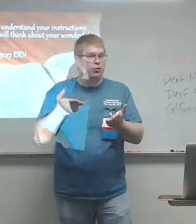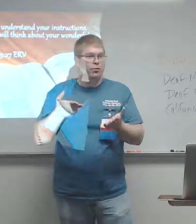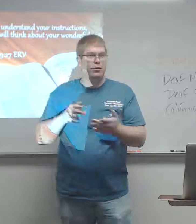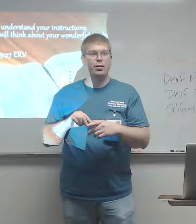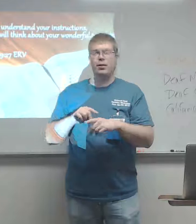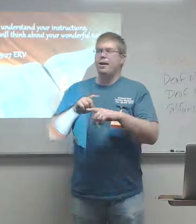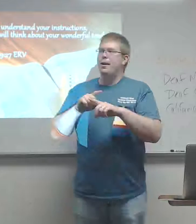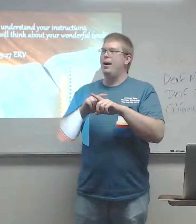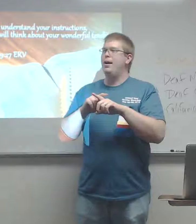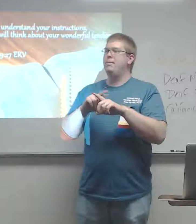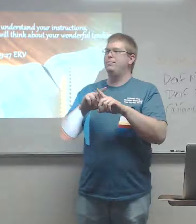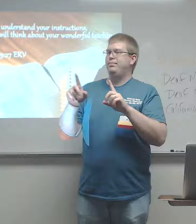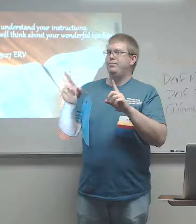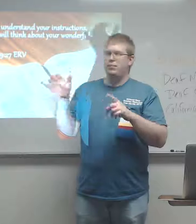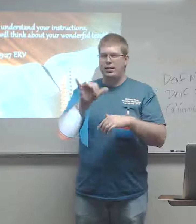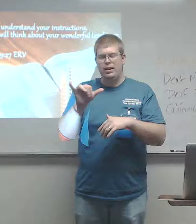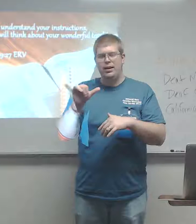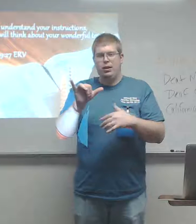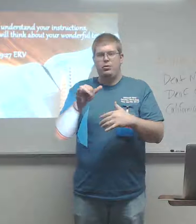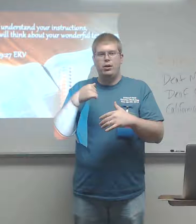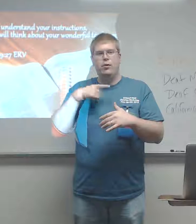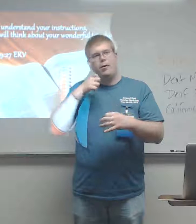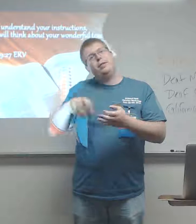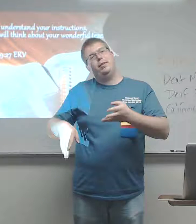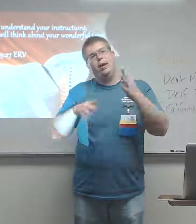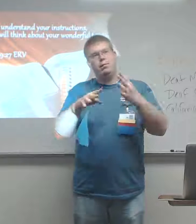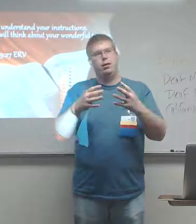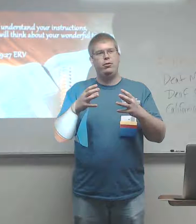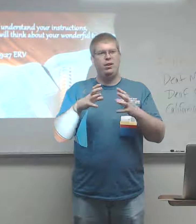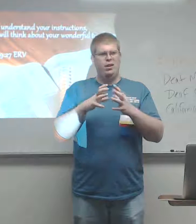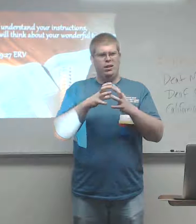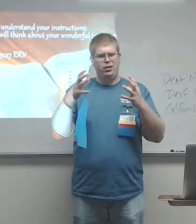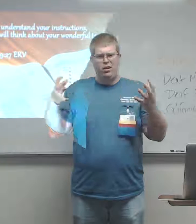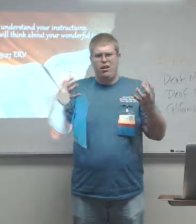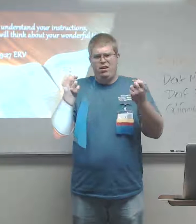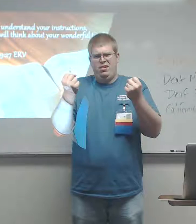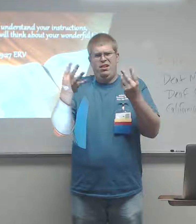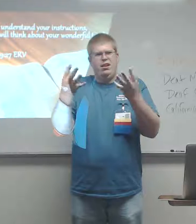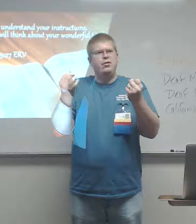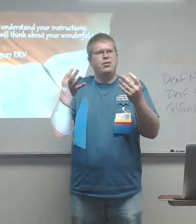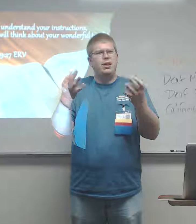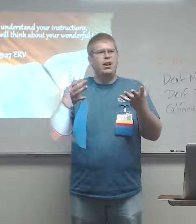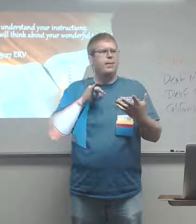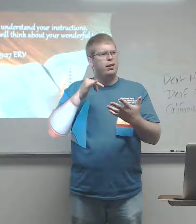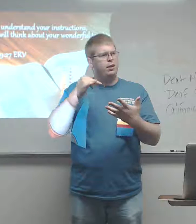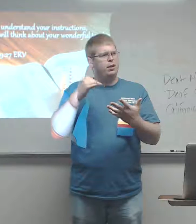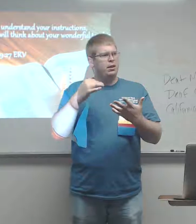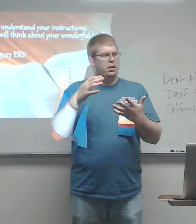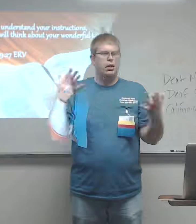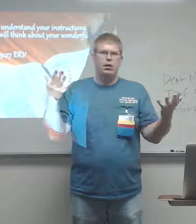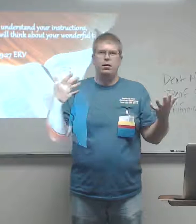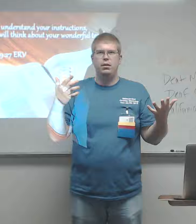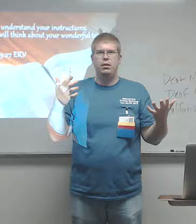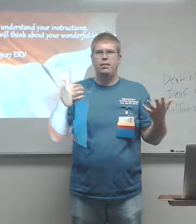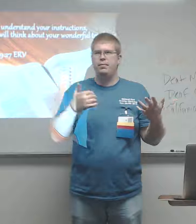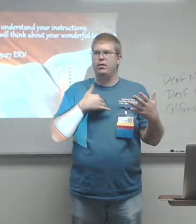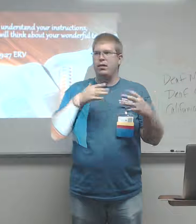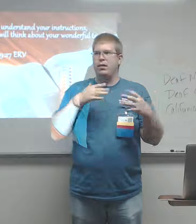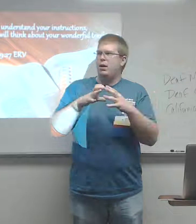truth. But then also we want to upload a lot, inside. I'm a